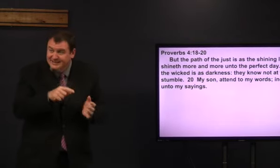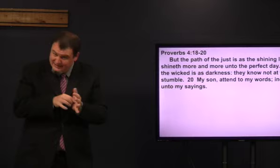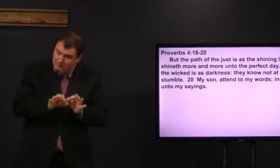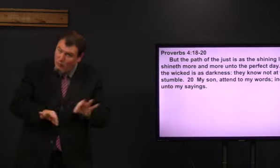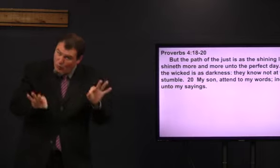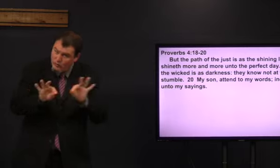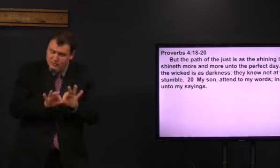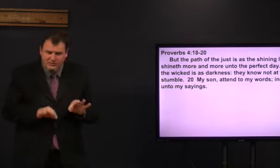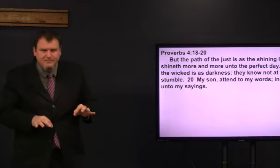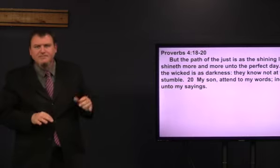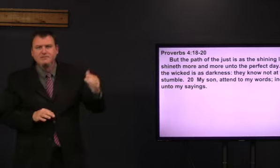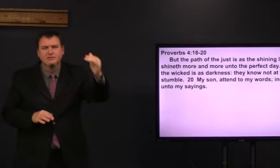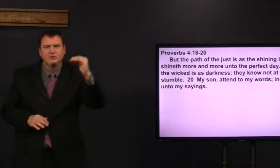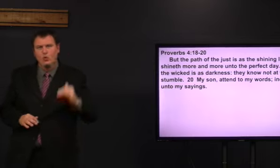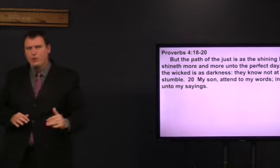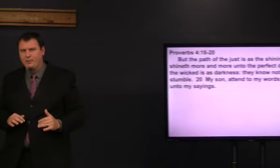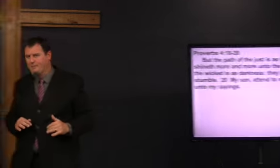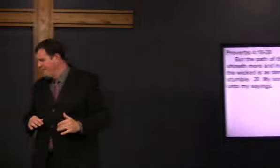Don't miss out. This is important.